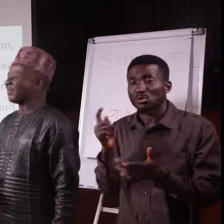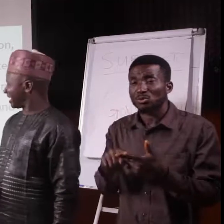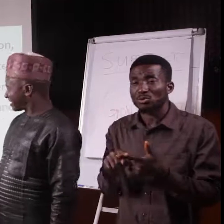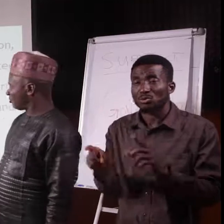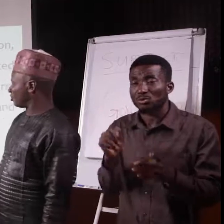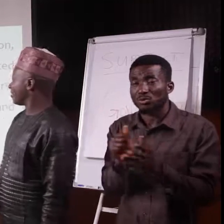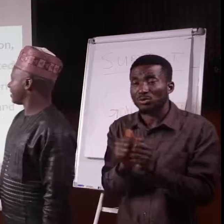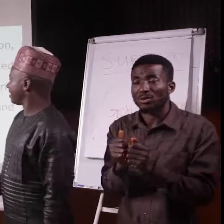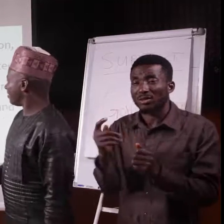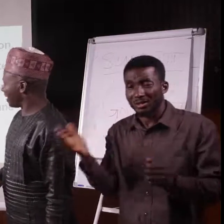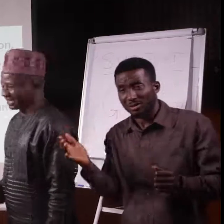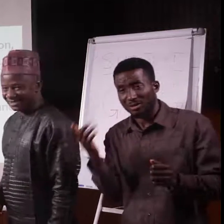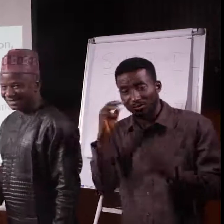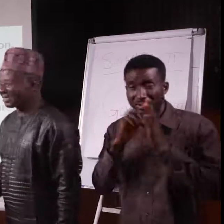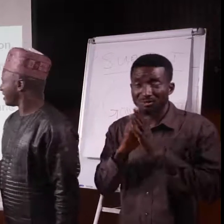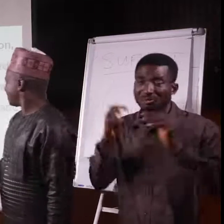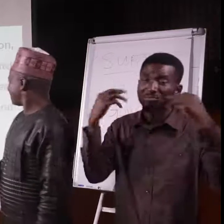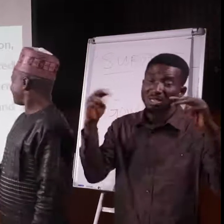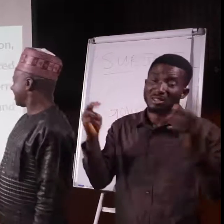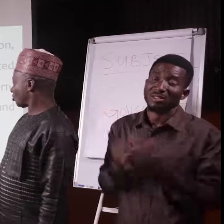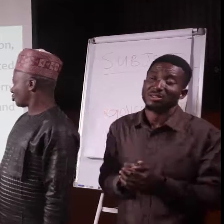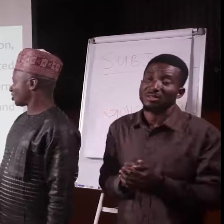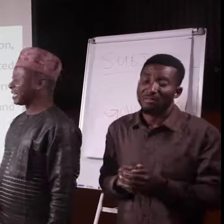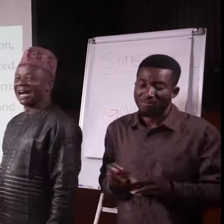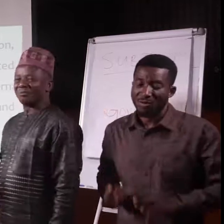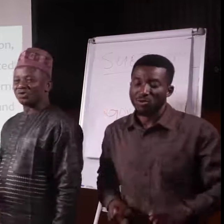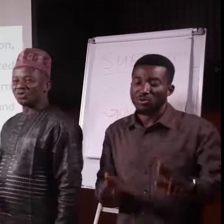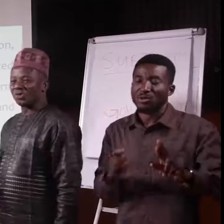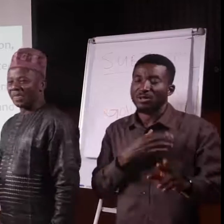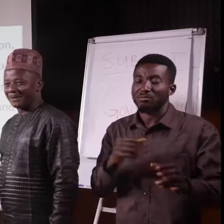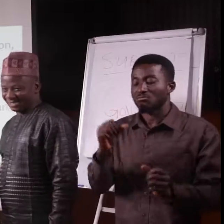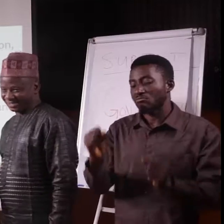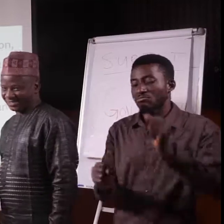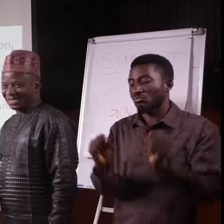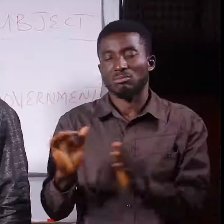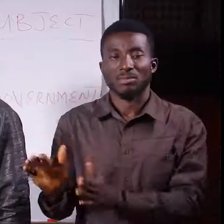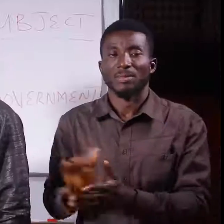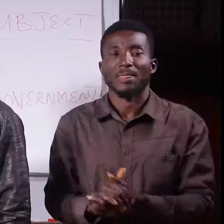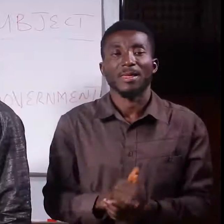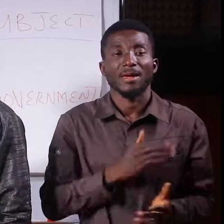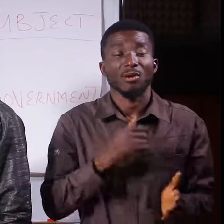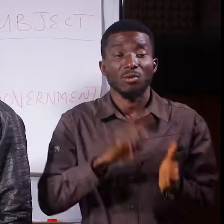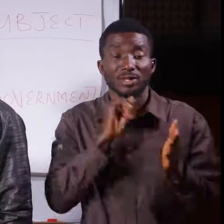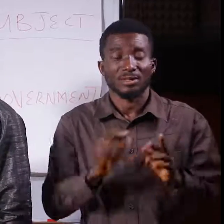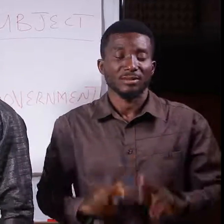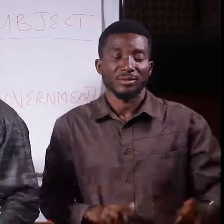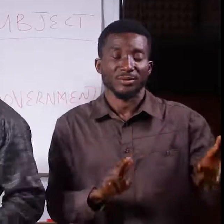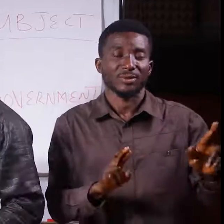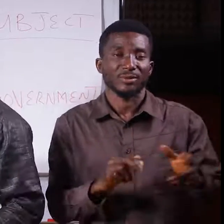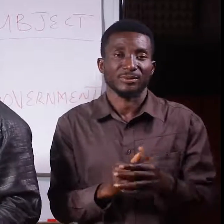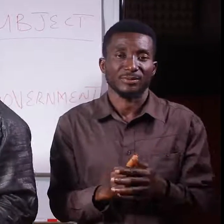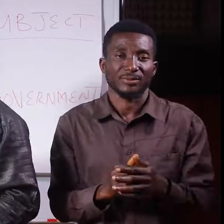concern them. Example, markets, feeder roads, and motor parks. And what is a feeder road? I